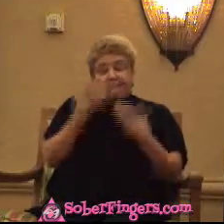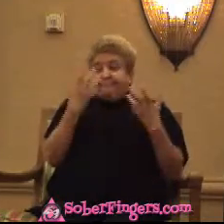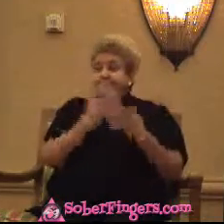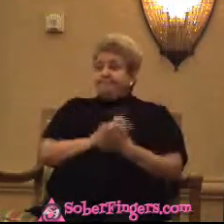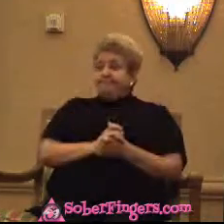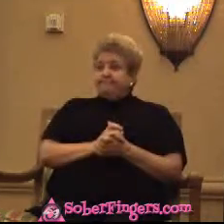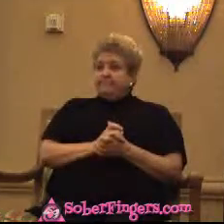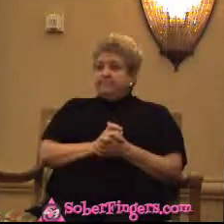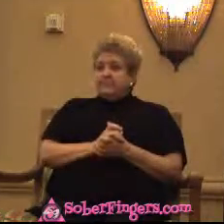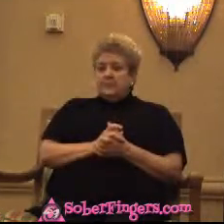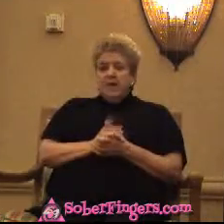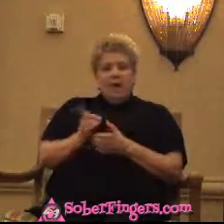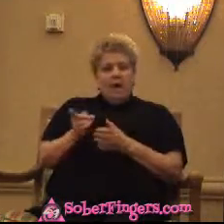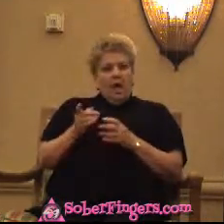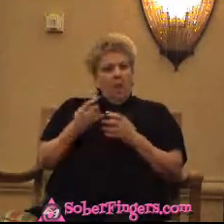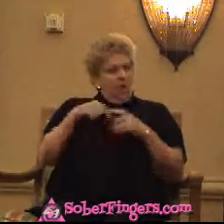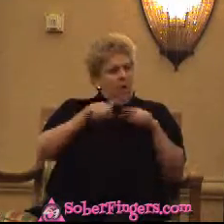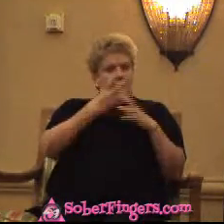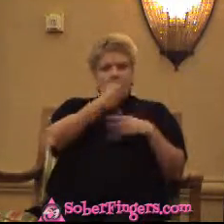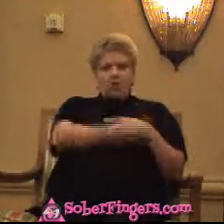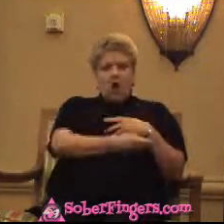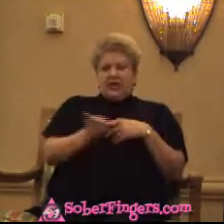And she divorced me while I was gone, if you can believe it.